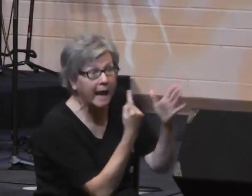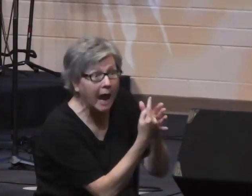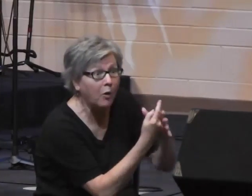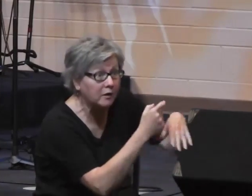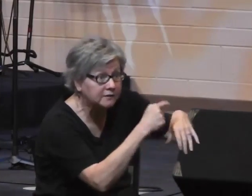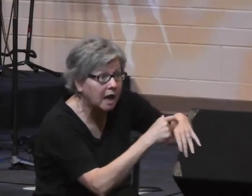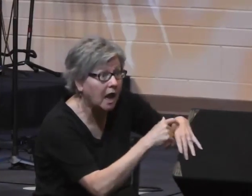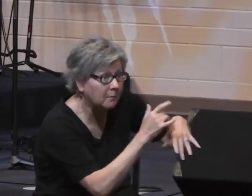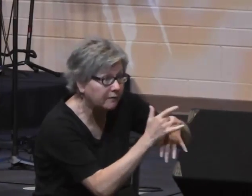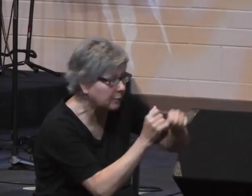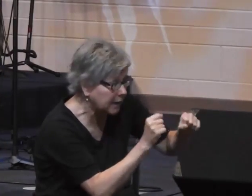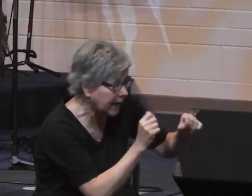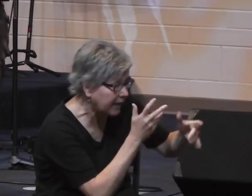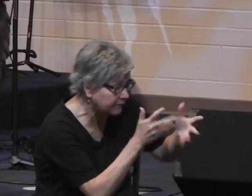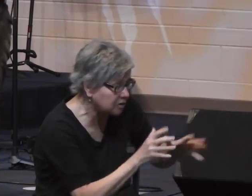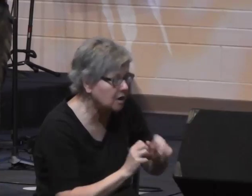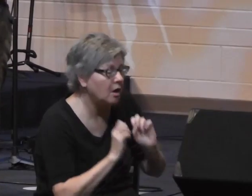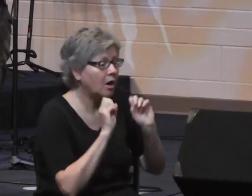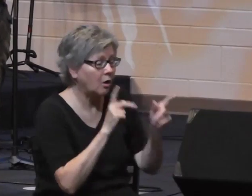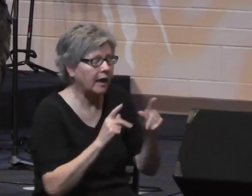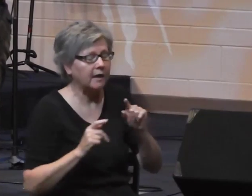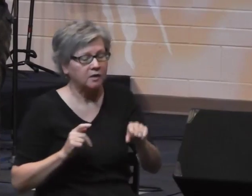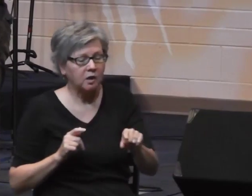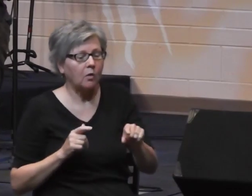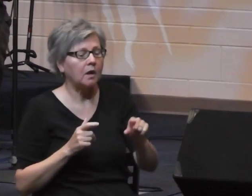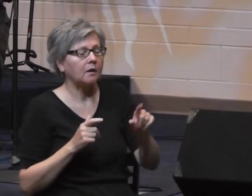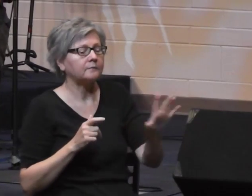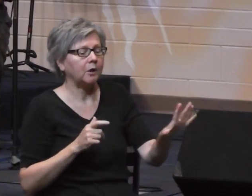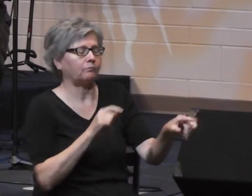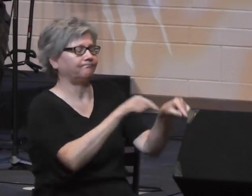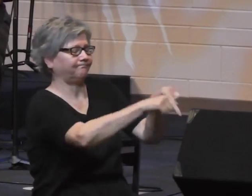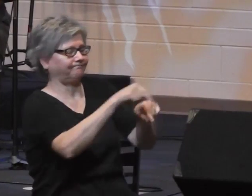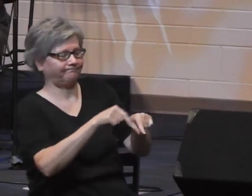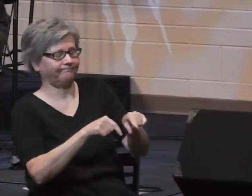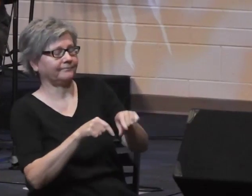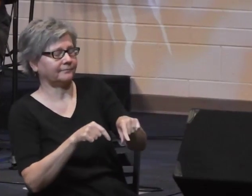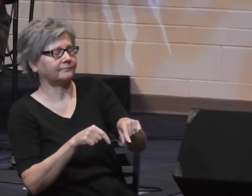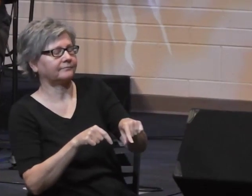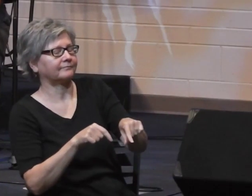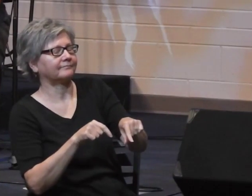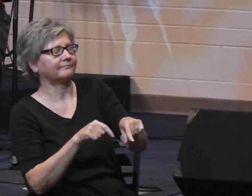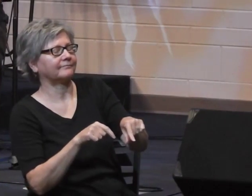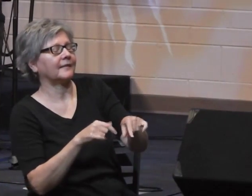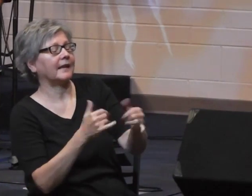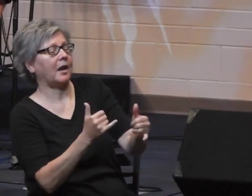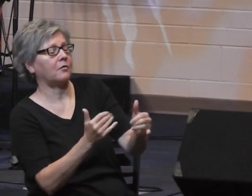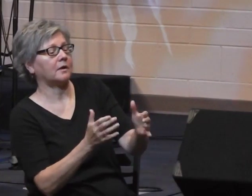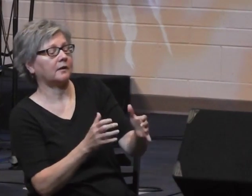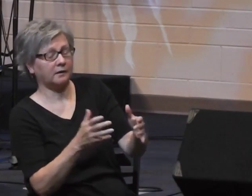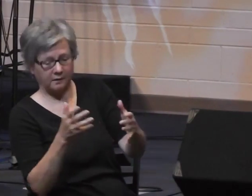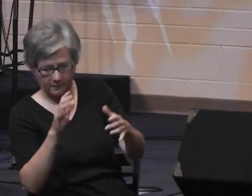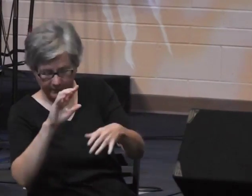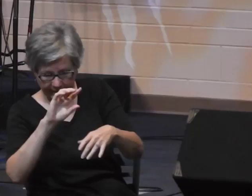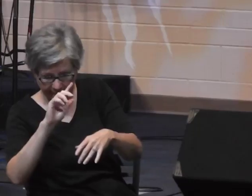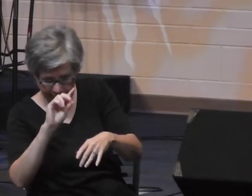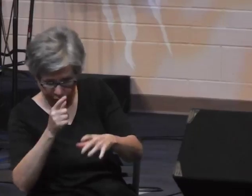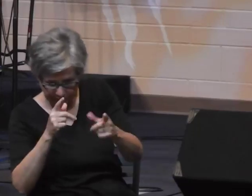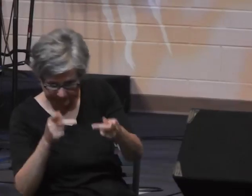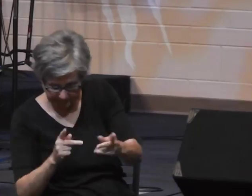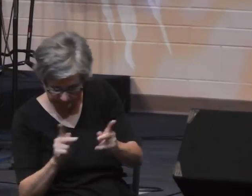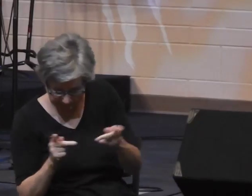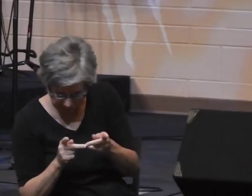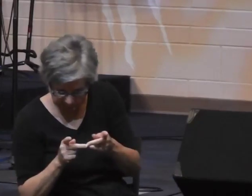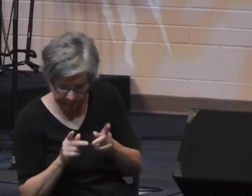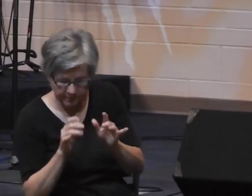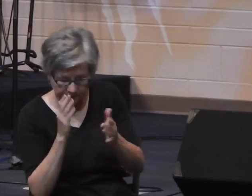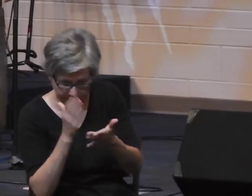aid station. We need to be at the next aid station by 6:30 in the morning. So we head out. Somewhere